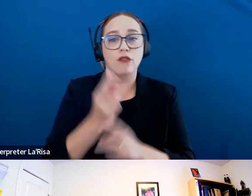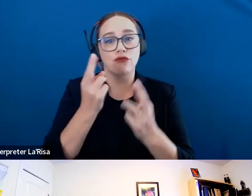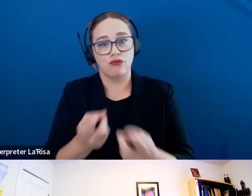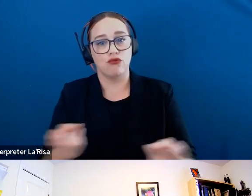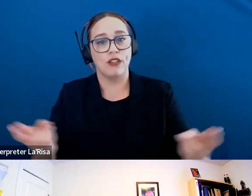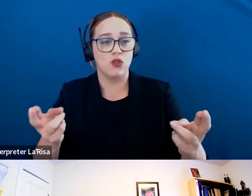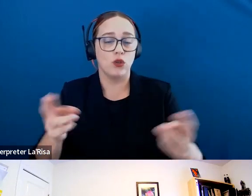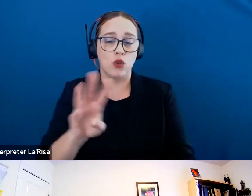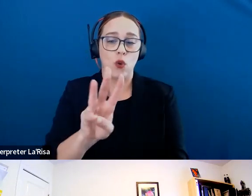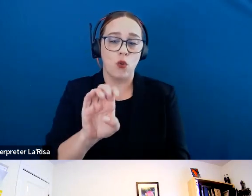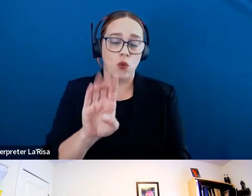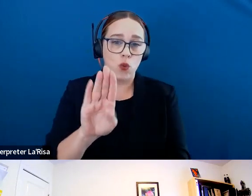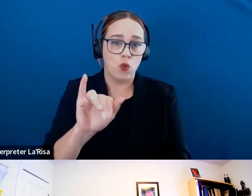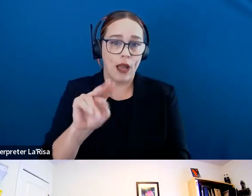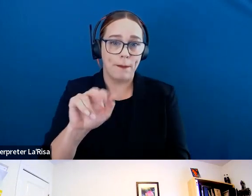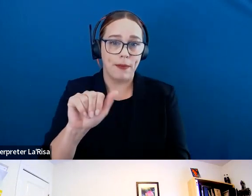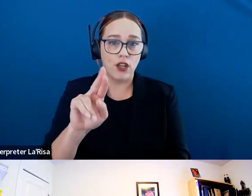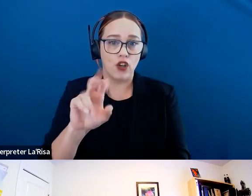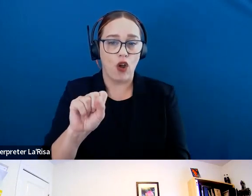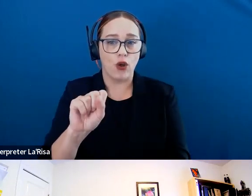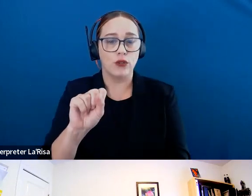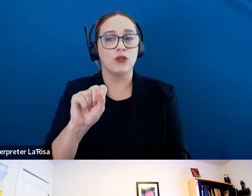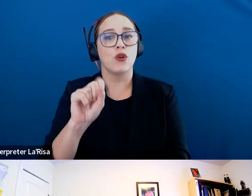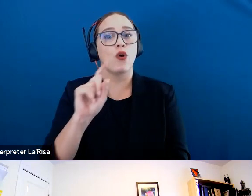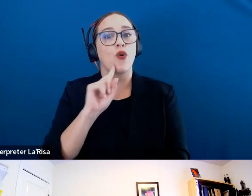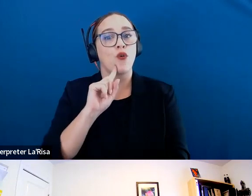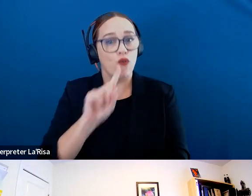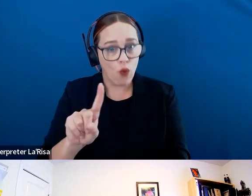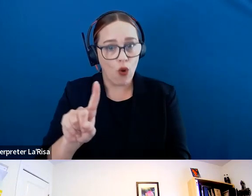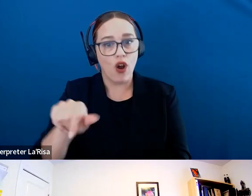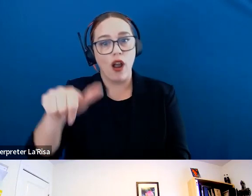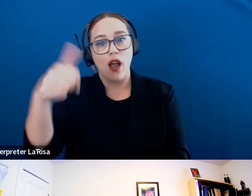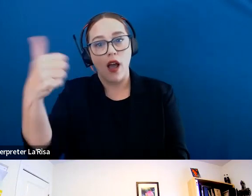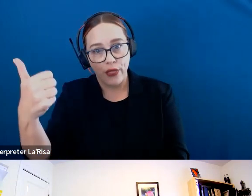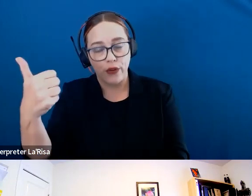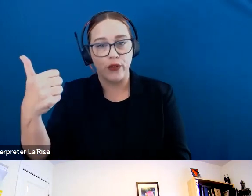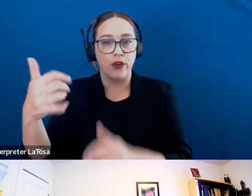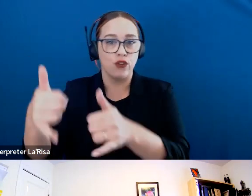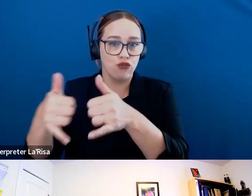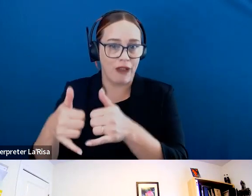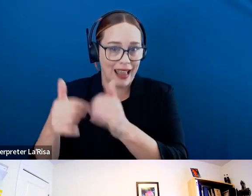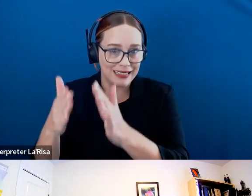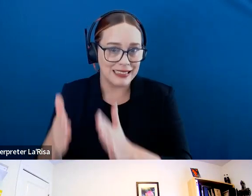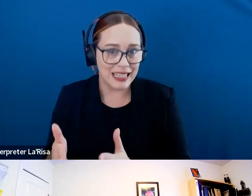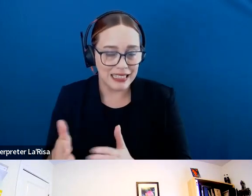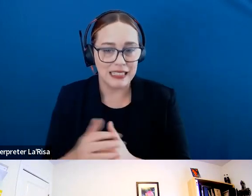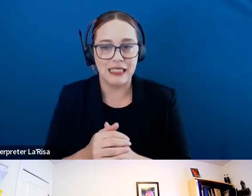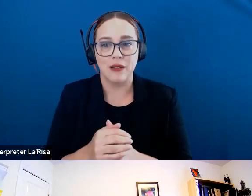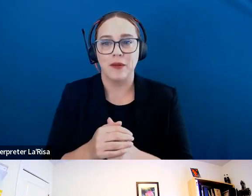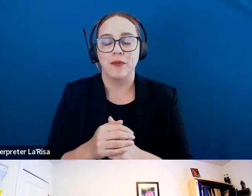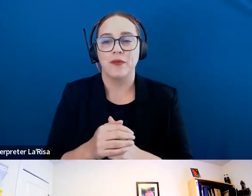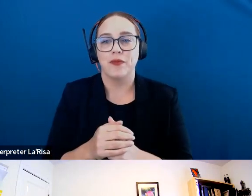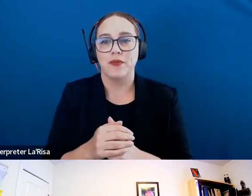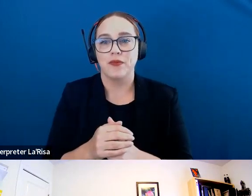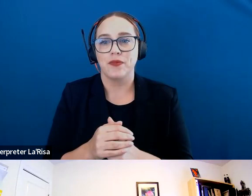for other grantees. I think you mentioned protection and advocacy a moment ago, Patricia. We actually have quite a bit